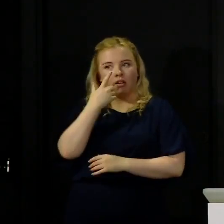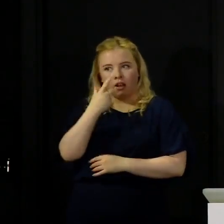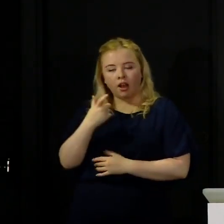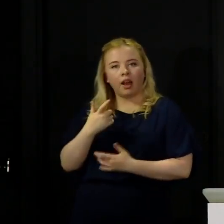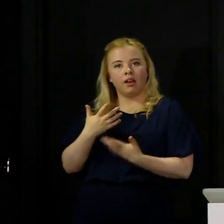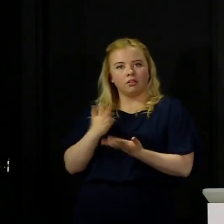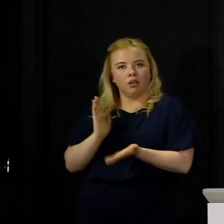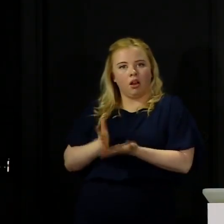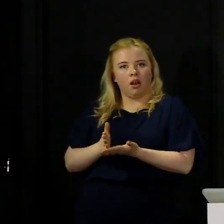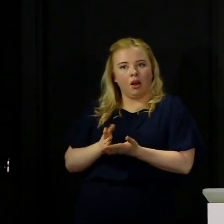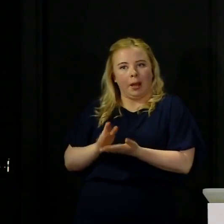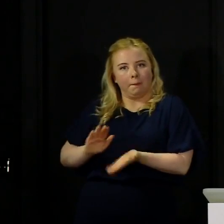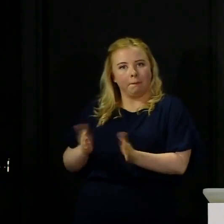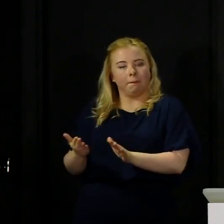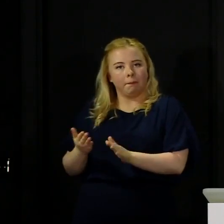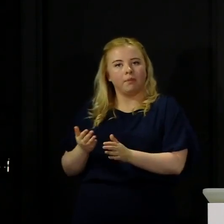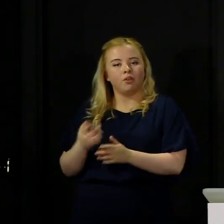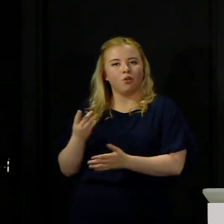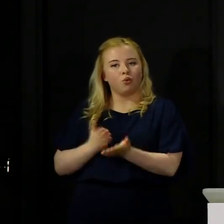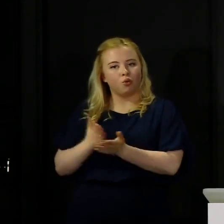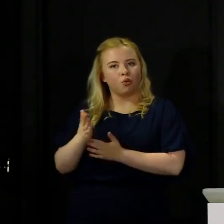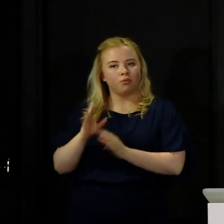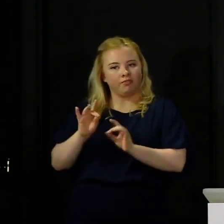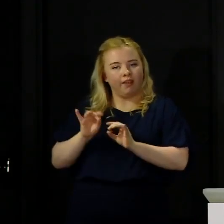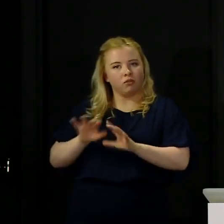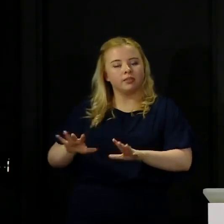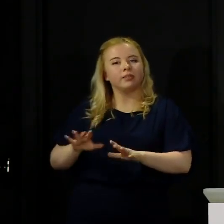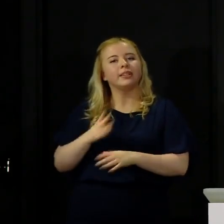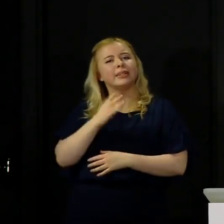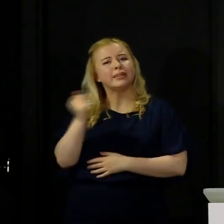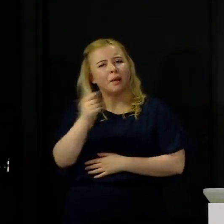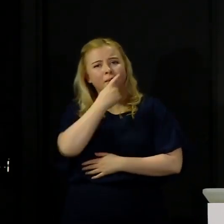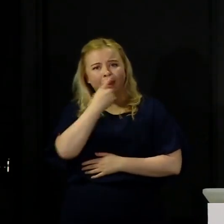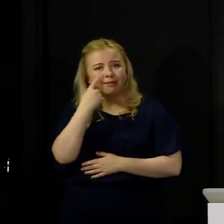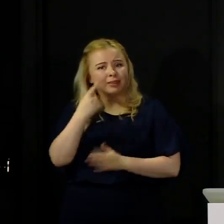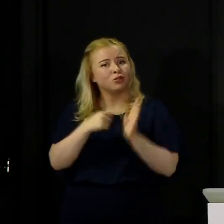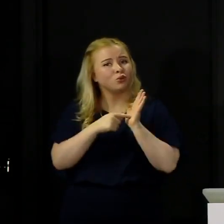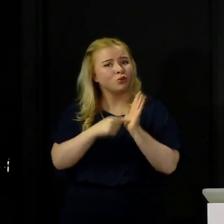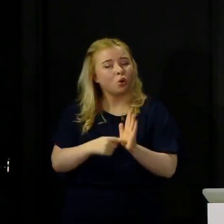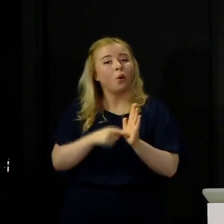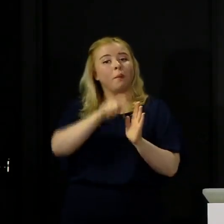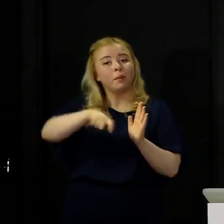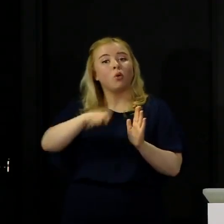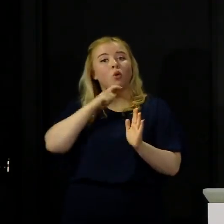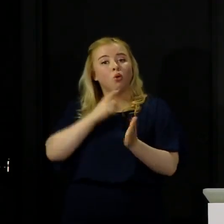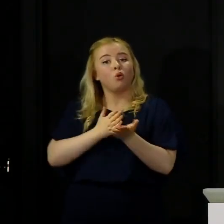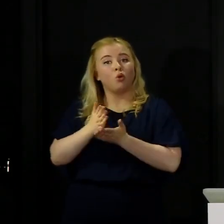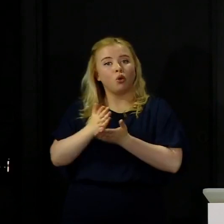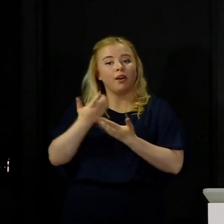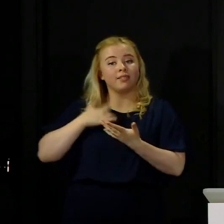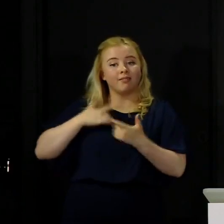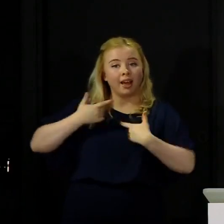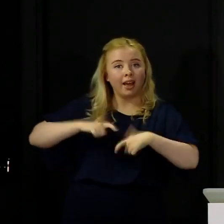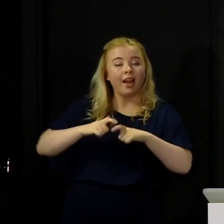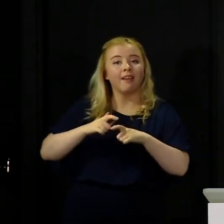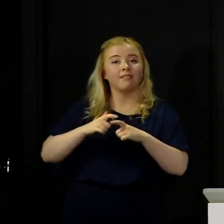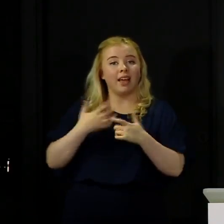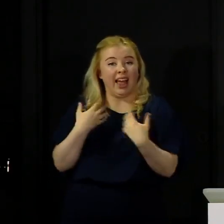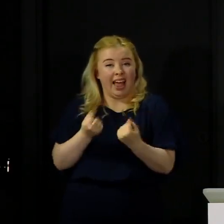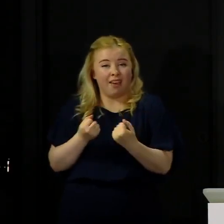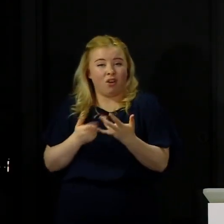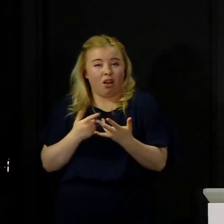lives. And some of the emerging evidence about it is that even those who survive the virus may be left with some long-term health implications